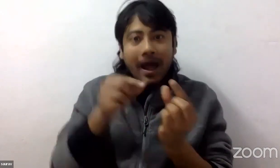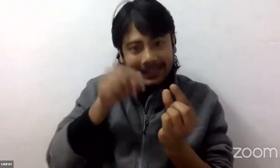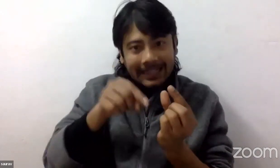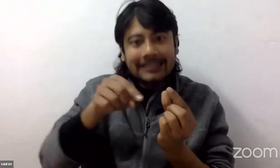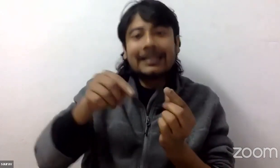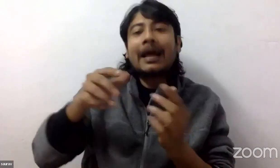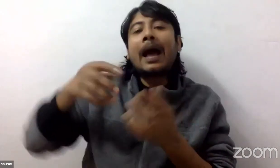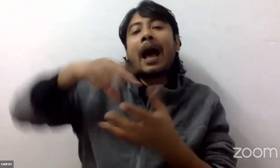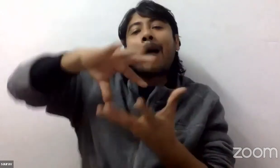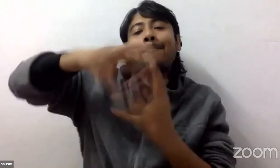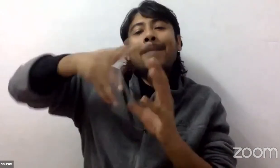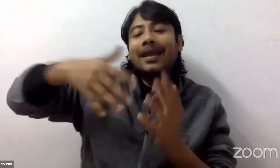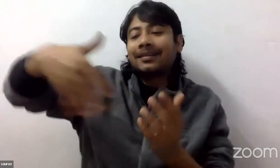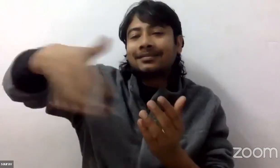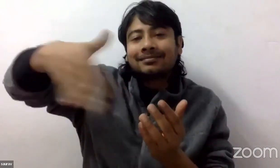So you can eat any kind of grain